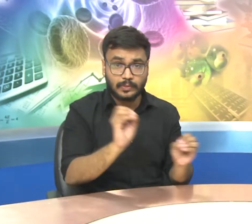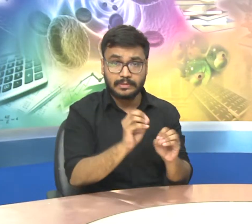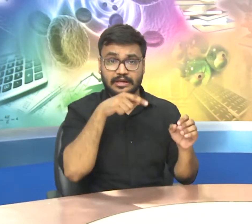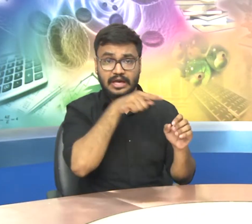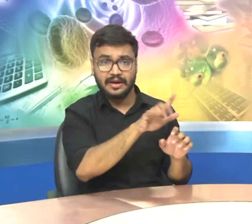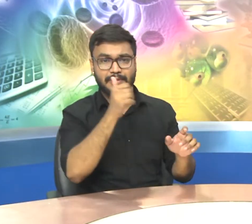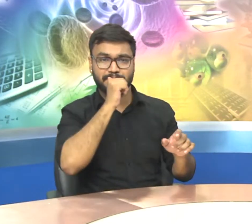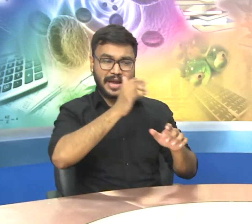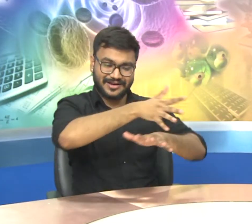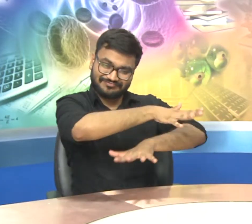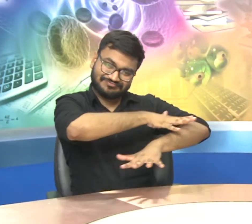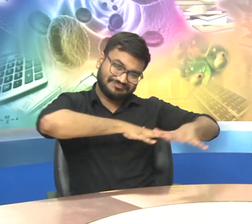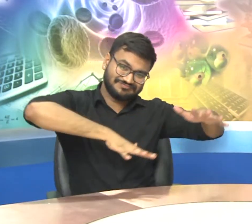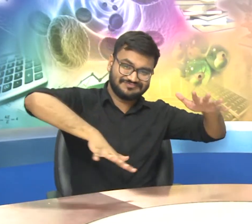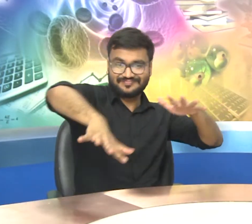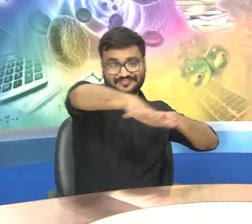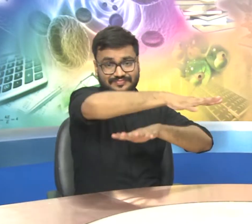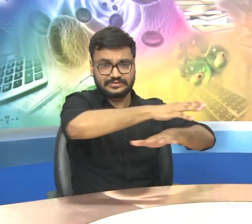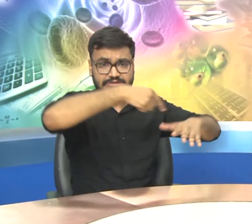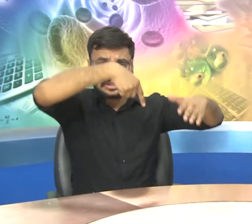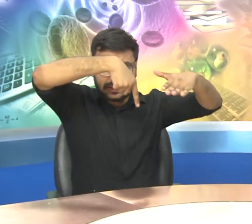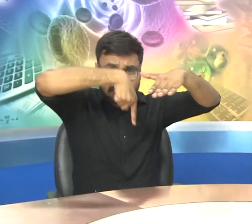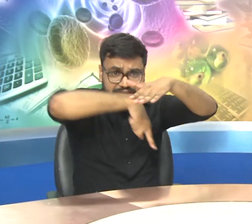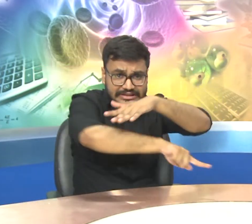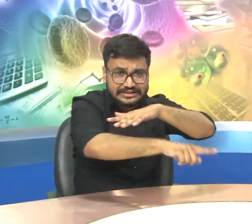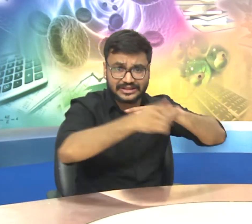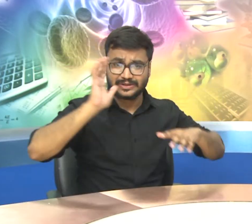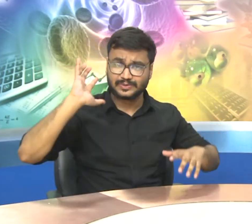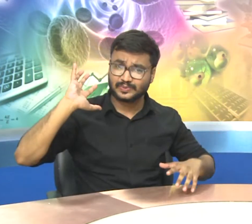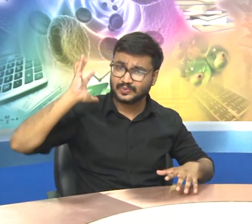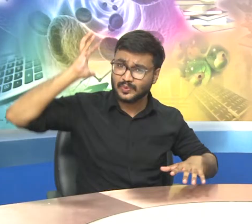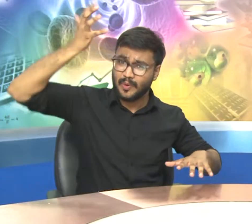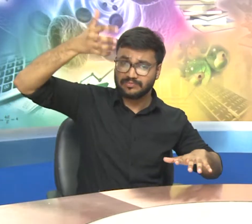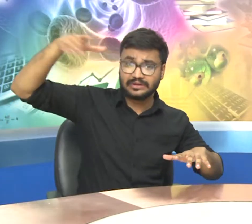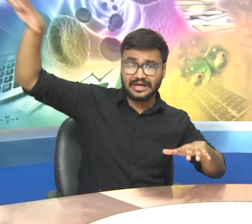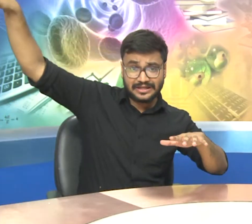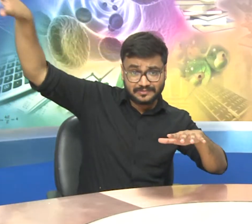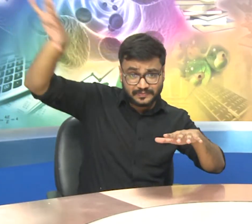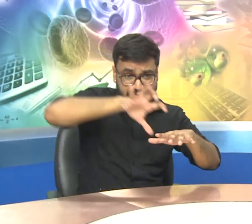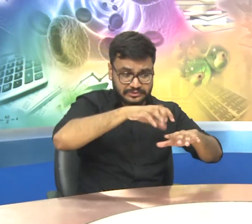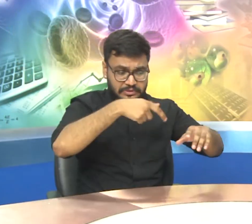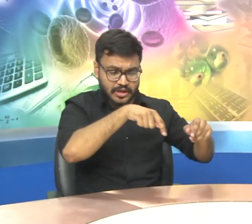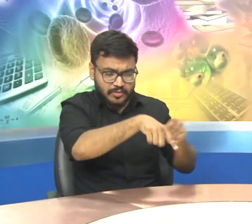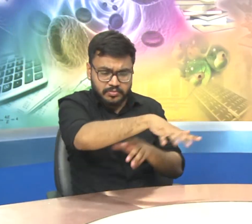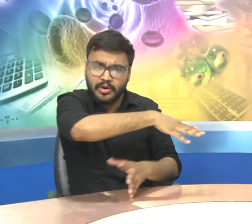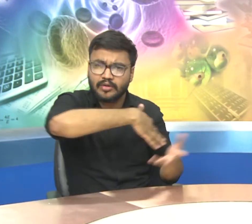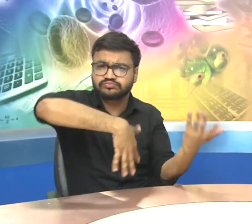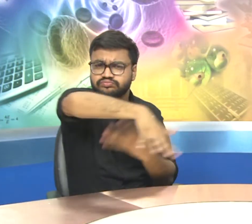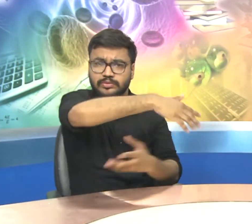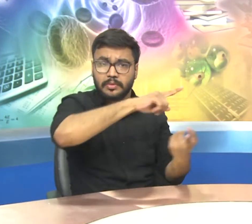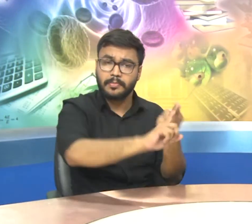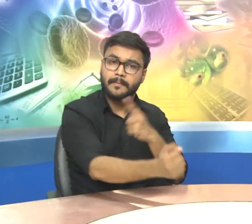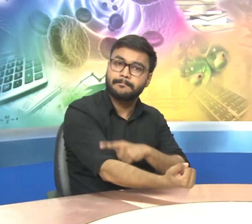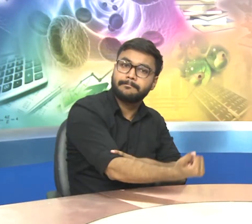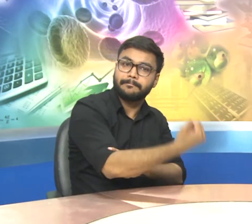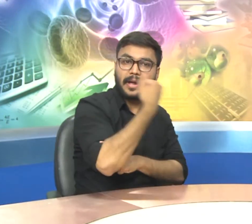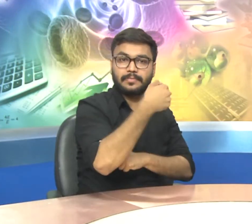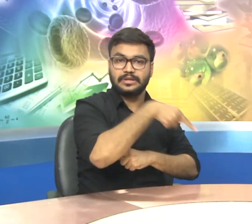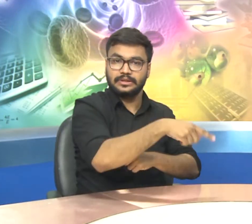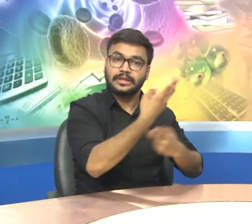First is light. Light is one of the most important abiotic components, or we can